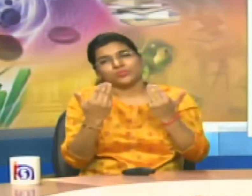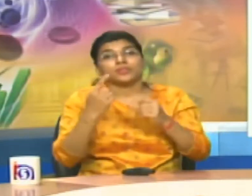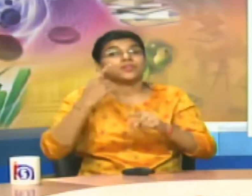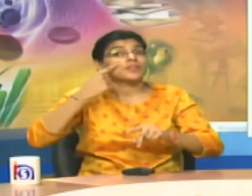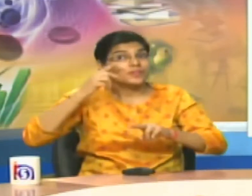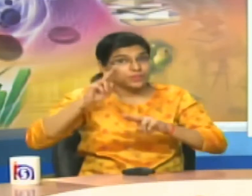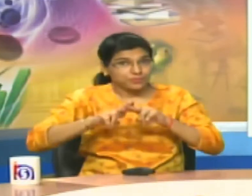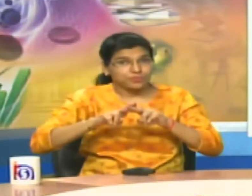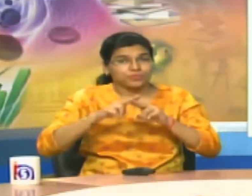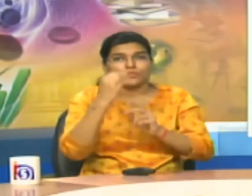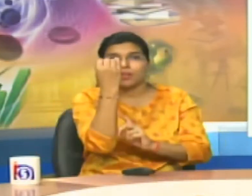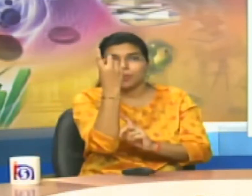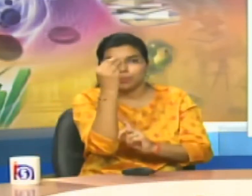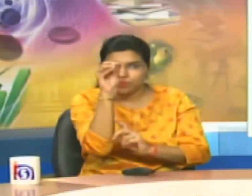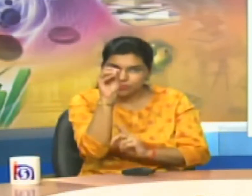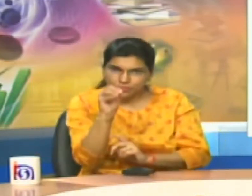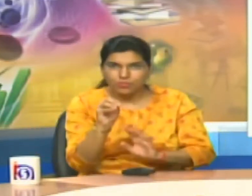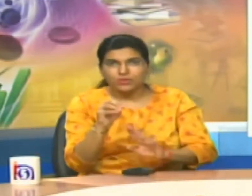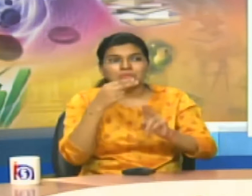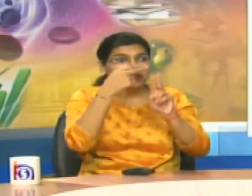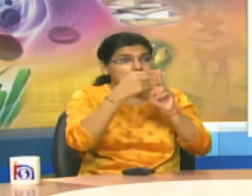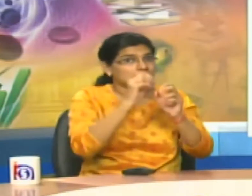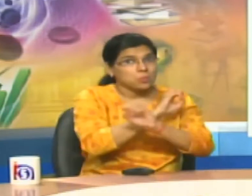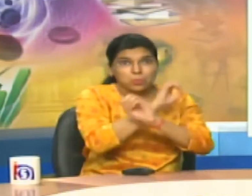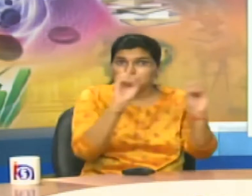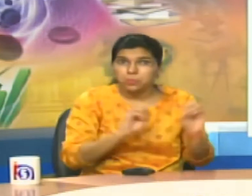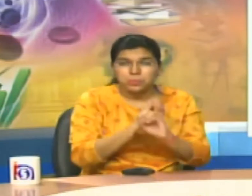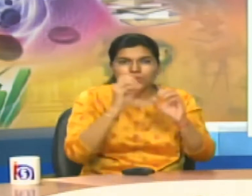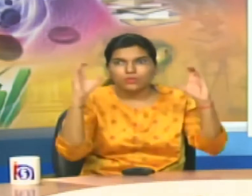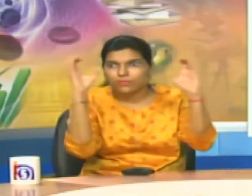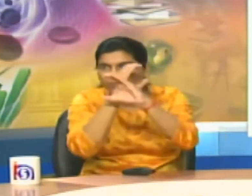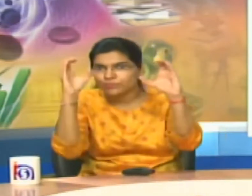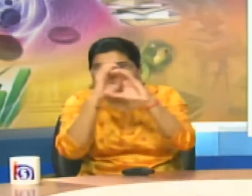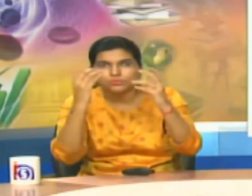the numbers and words all can be put in this Excel sheet.